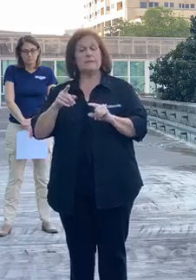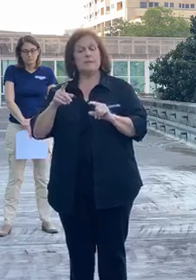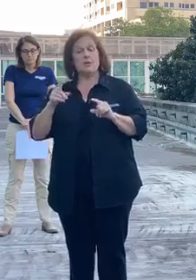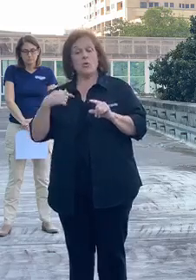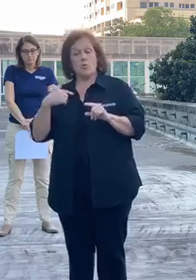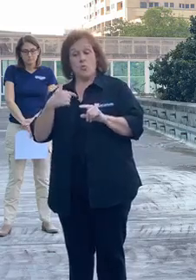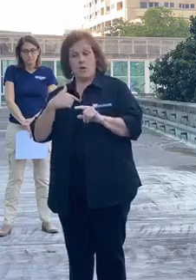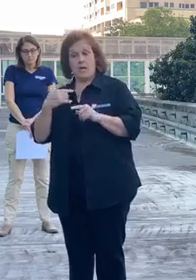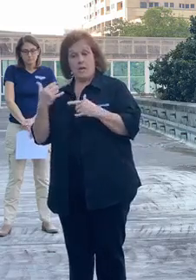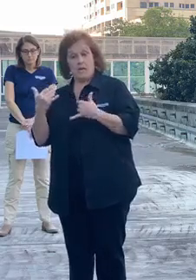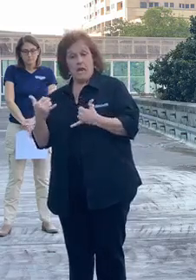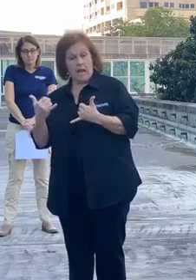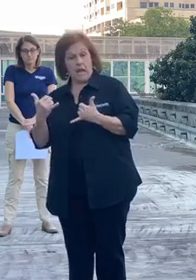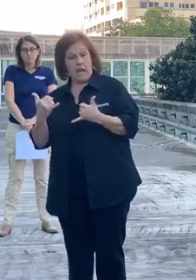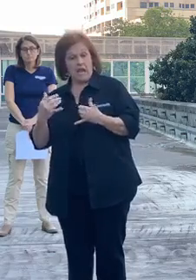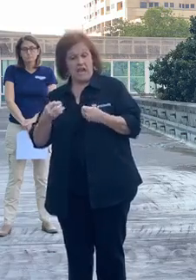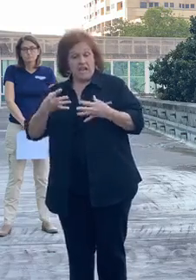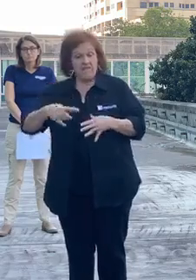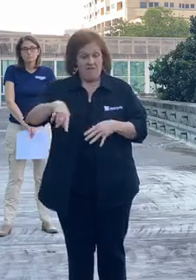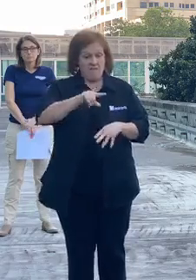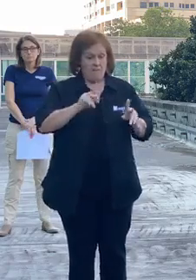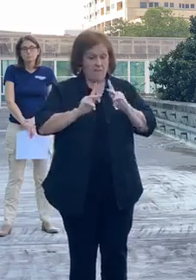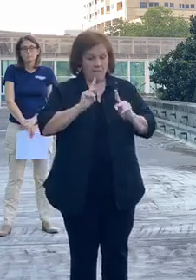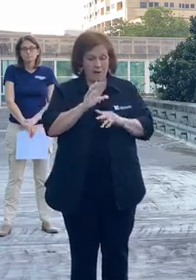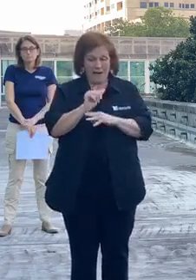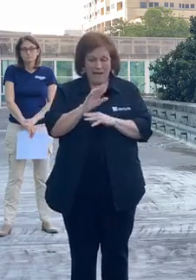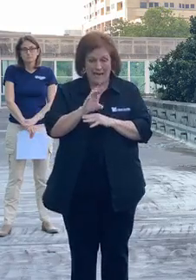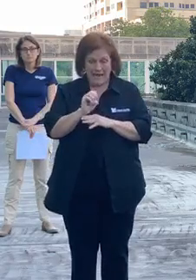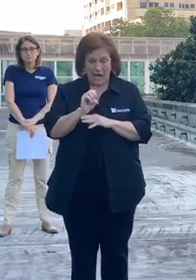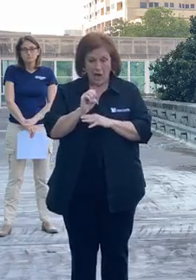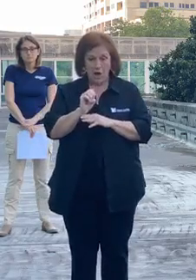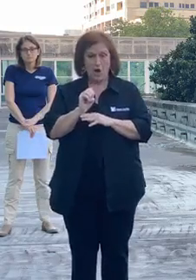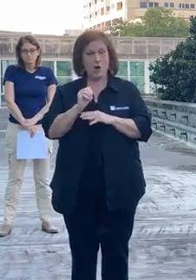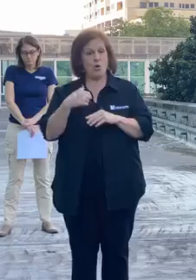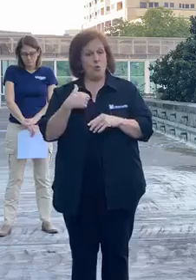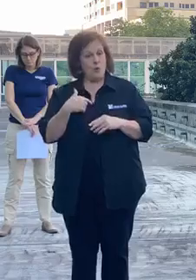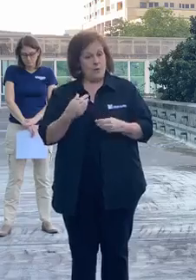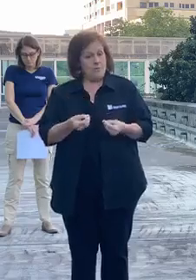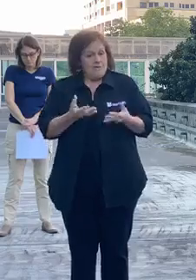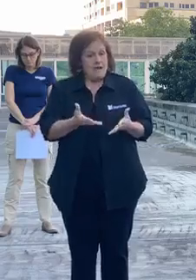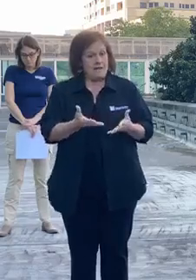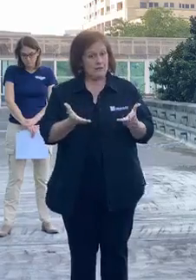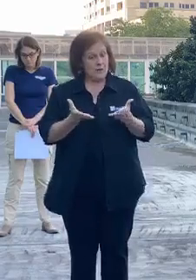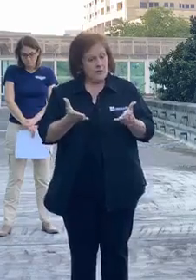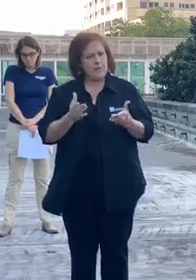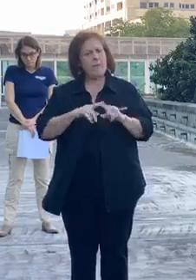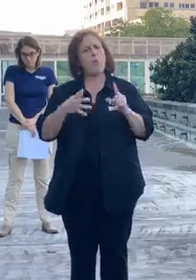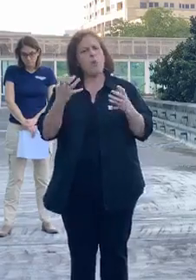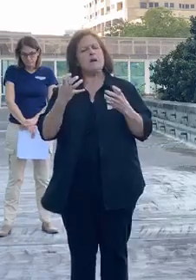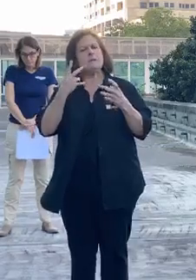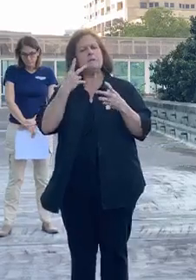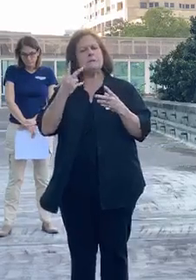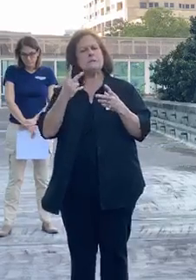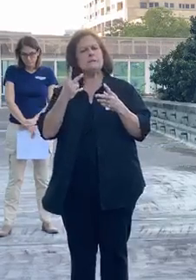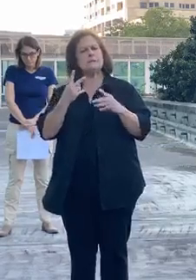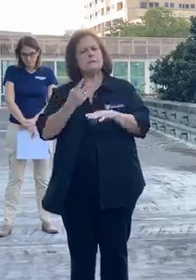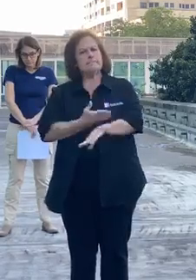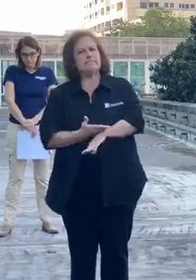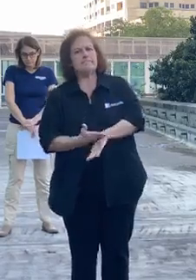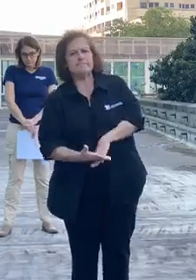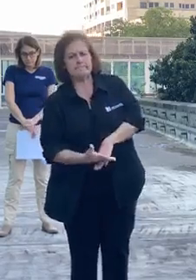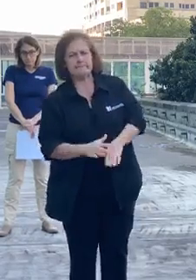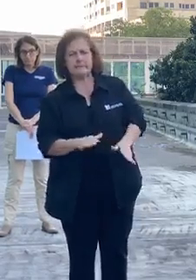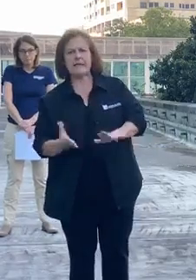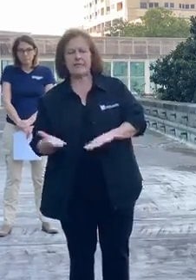that we're providing, we want to see a limit in those deaths moving forward.